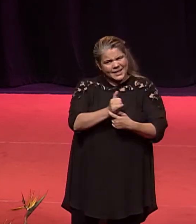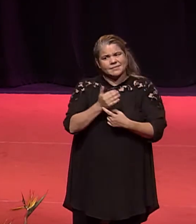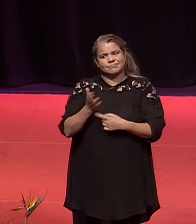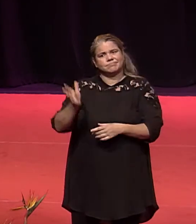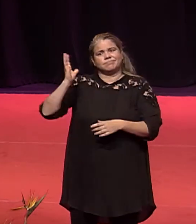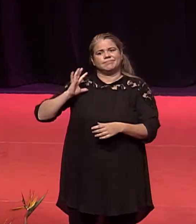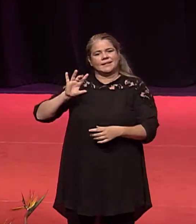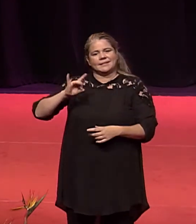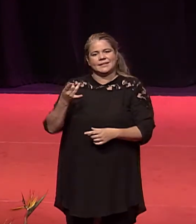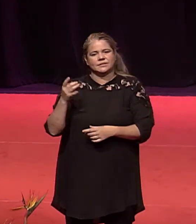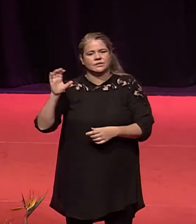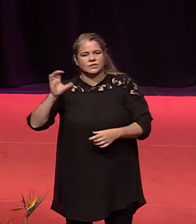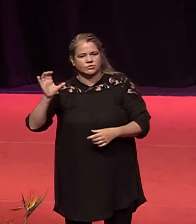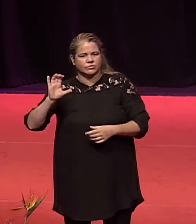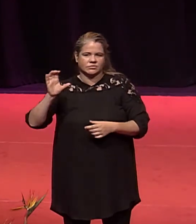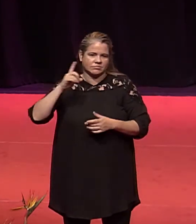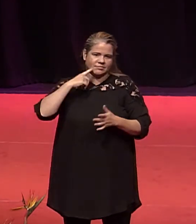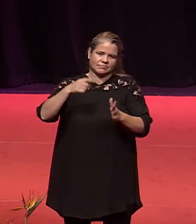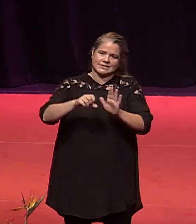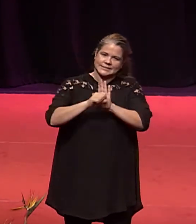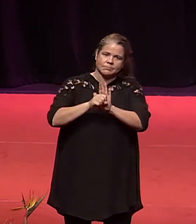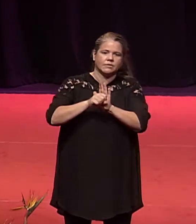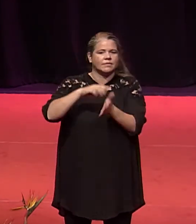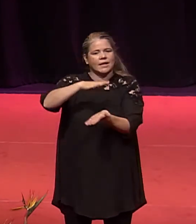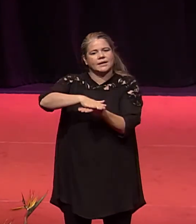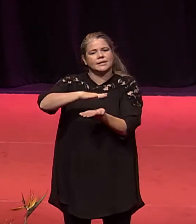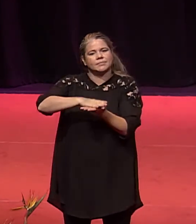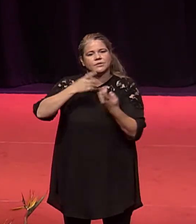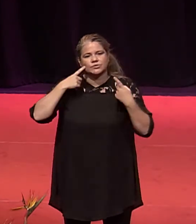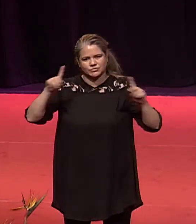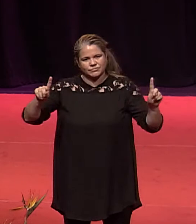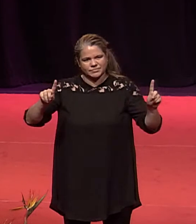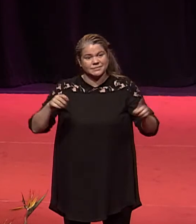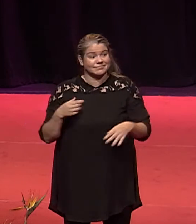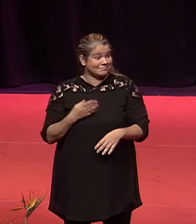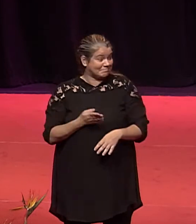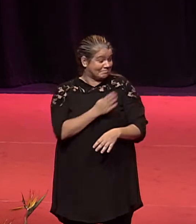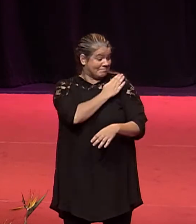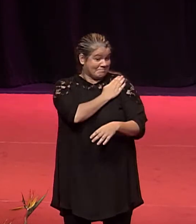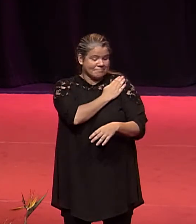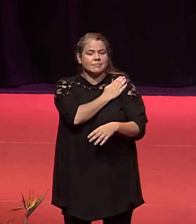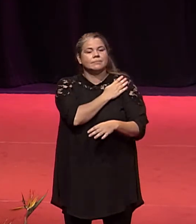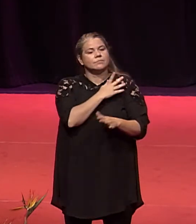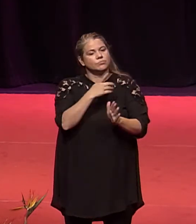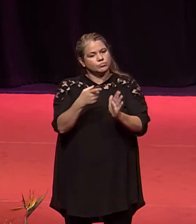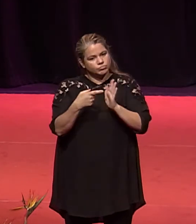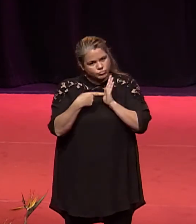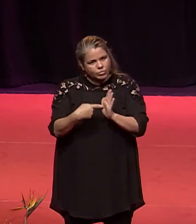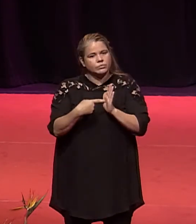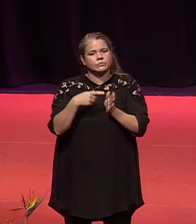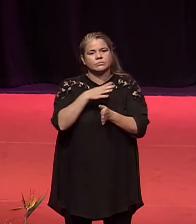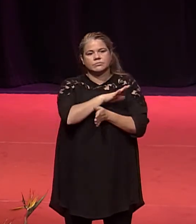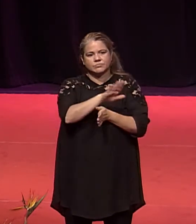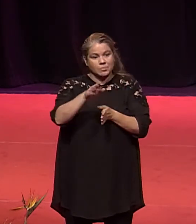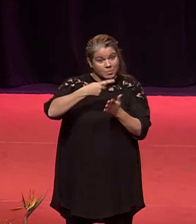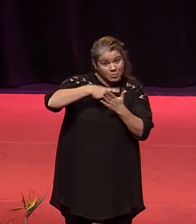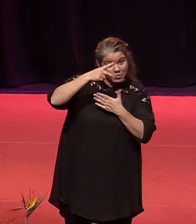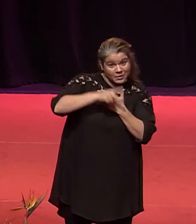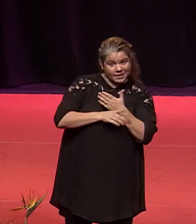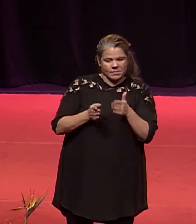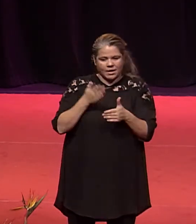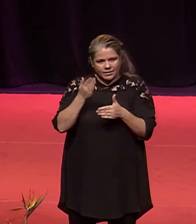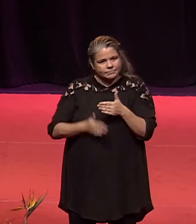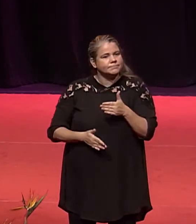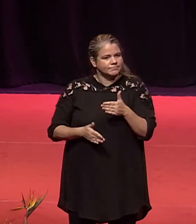dating back to the 8th century. Awarding each graduate a Leary pipe highlights the achievement of excellence according to each student's chosen program